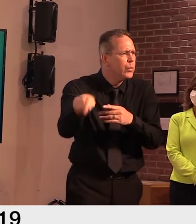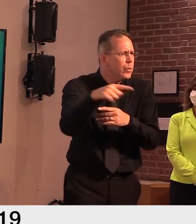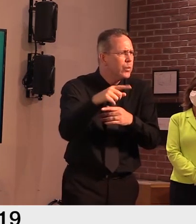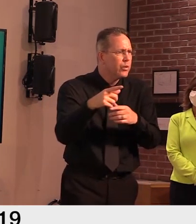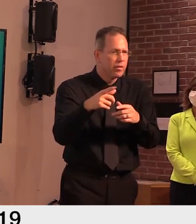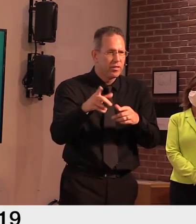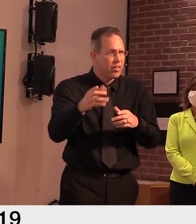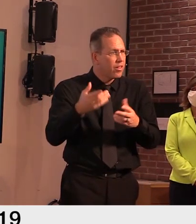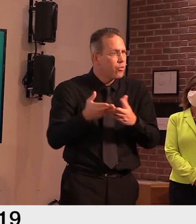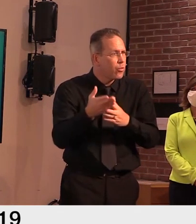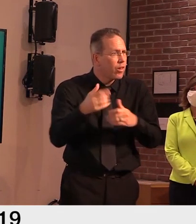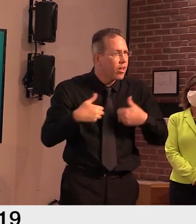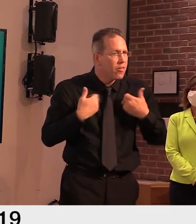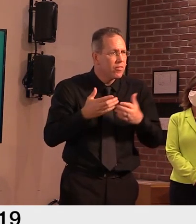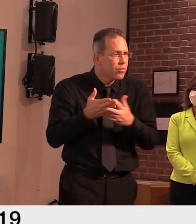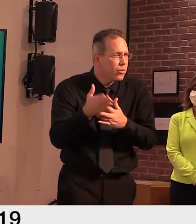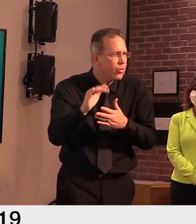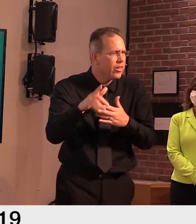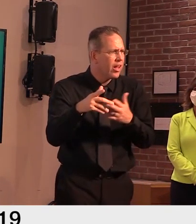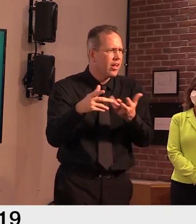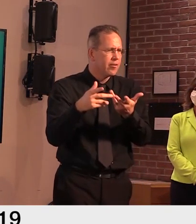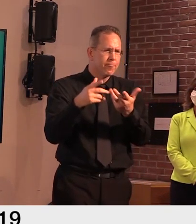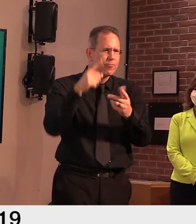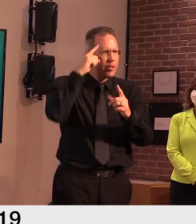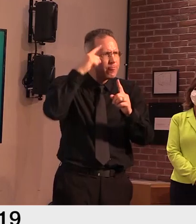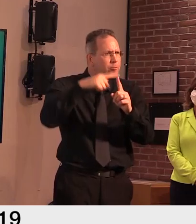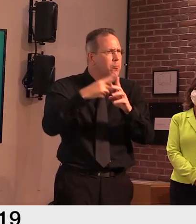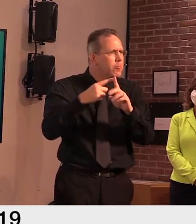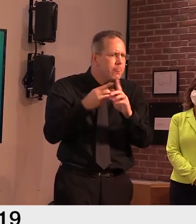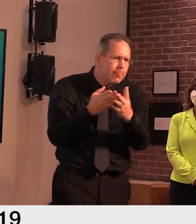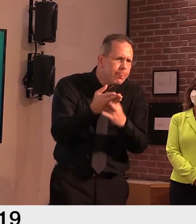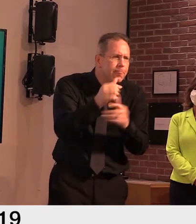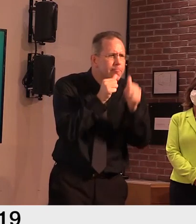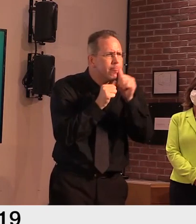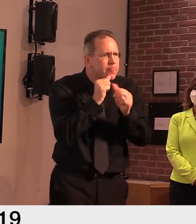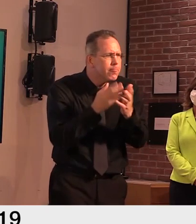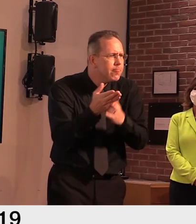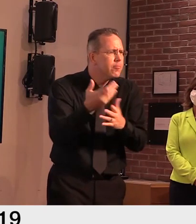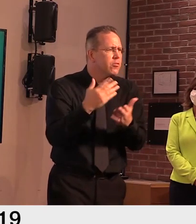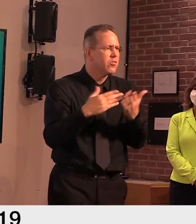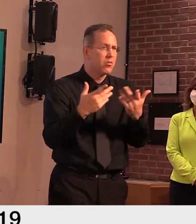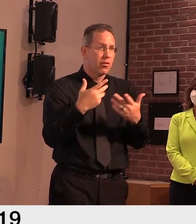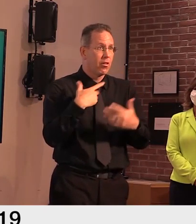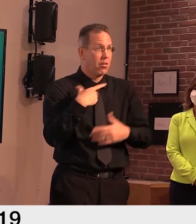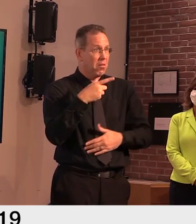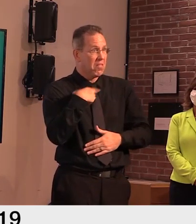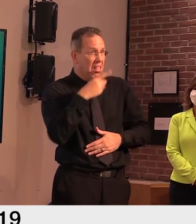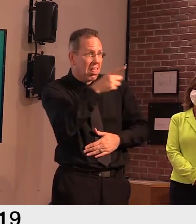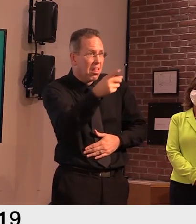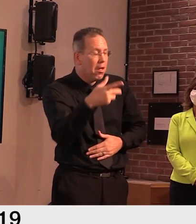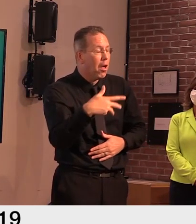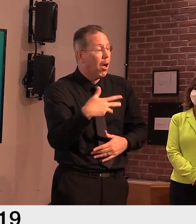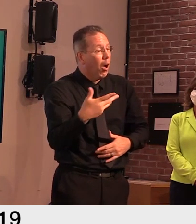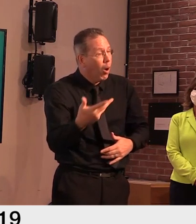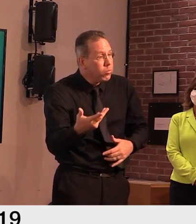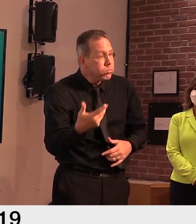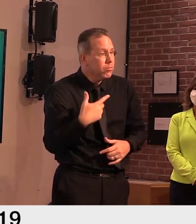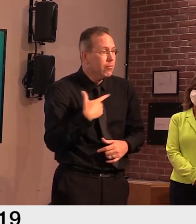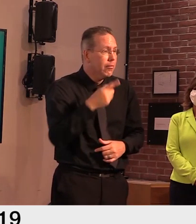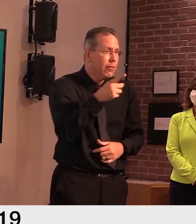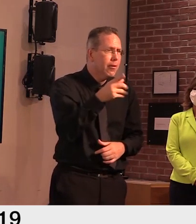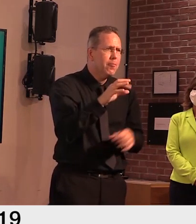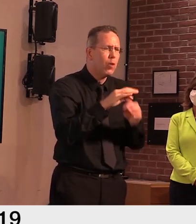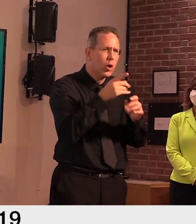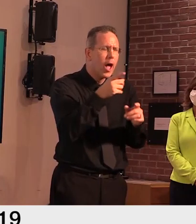be better people, be more understanding, treating each other with respect and civility is something I've talked about throughout my, you